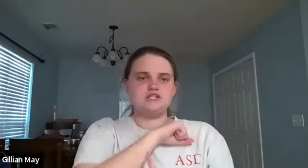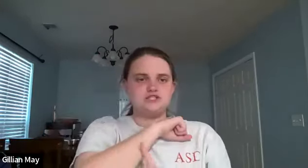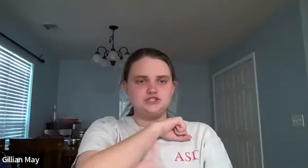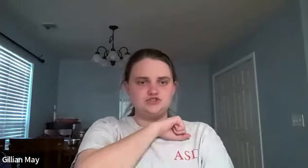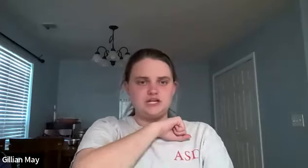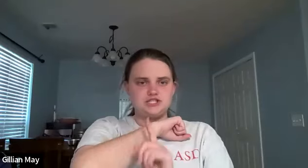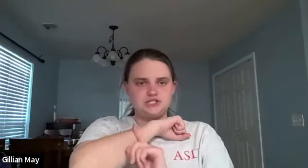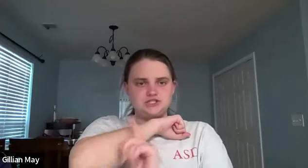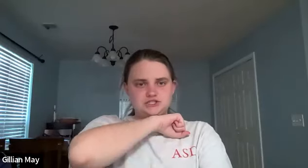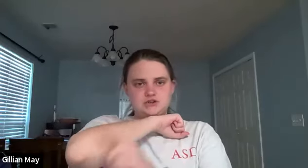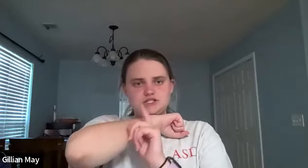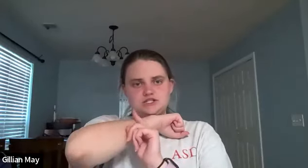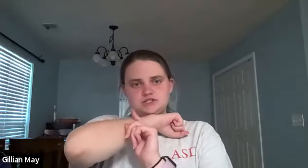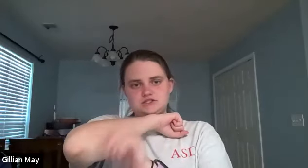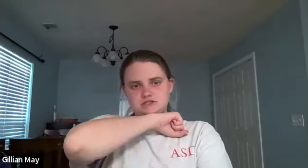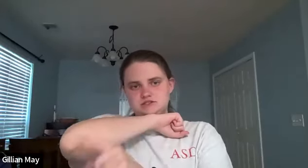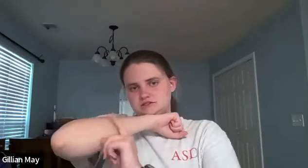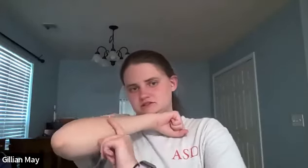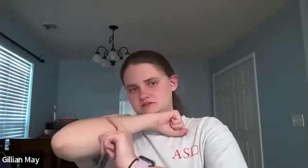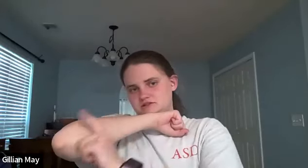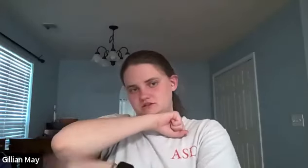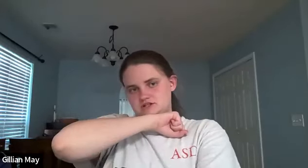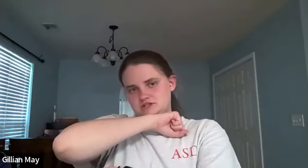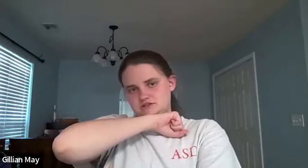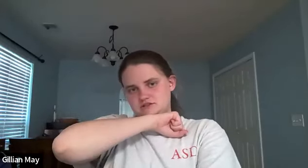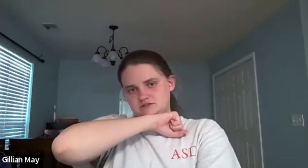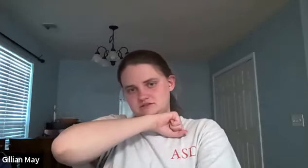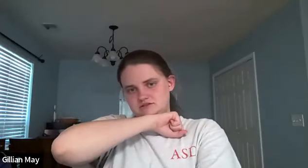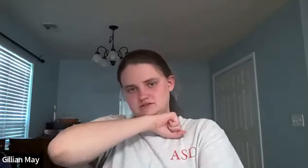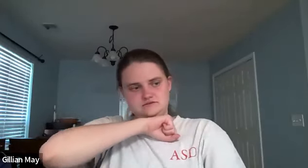Trash. Trash. Trash. Trash.